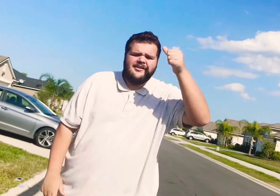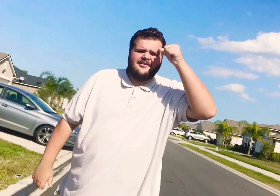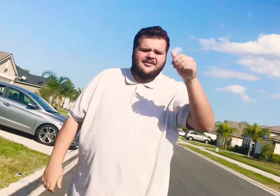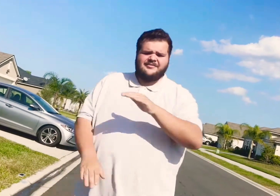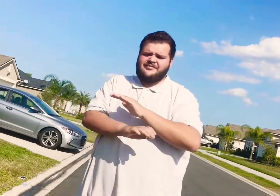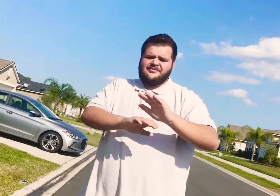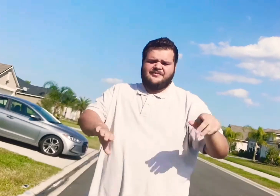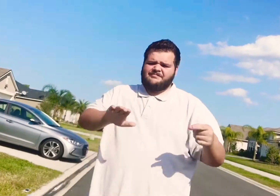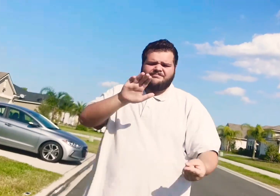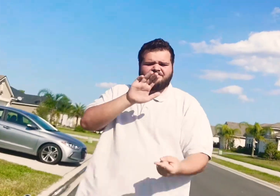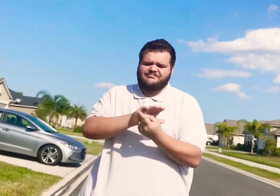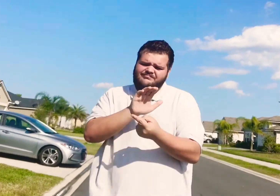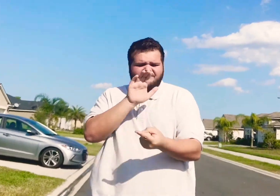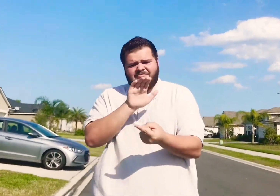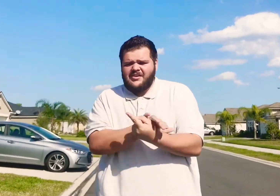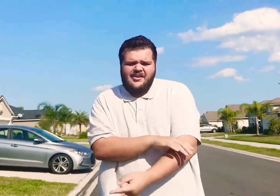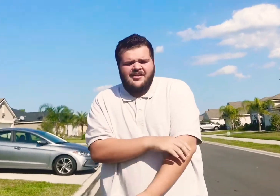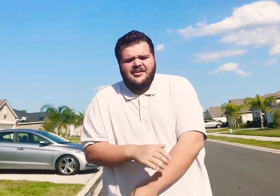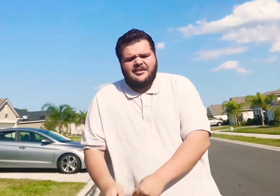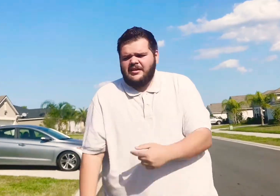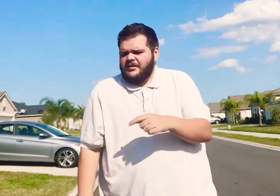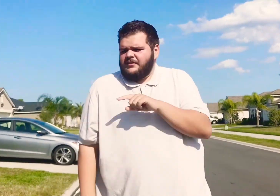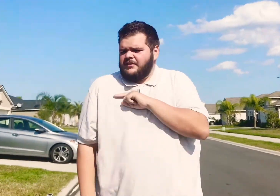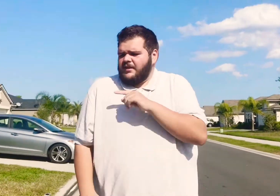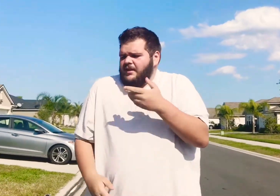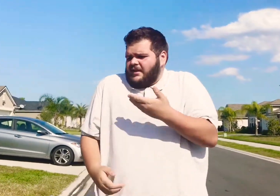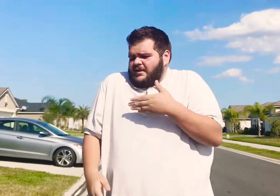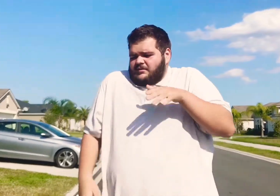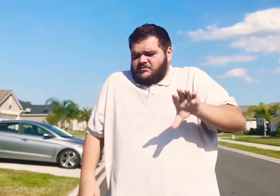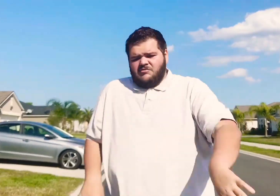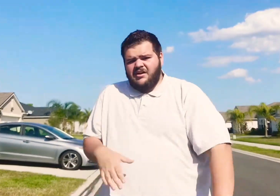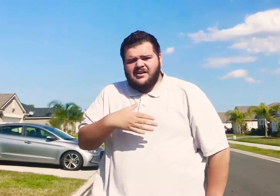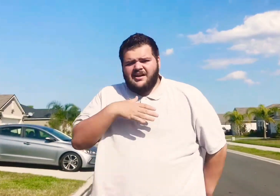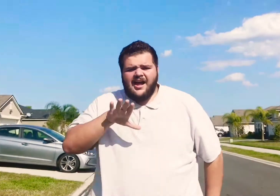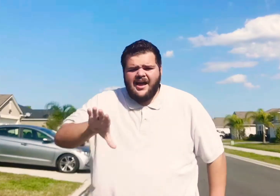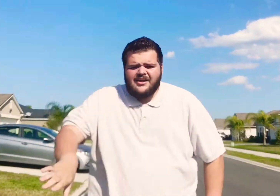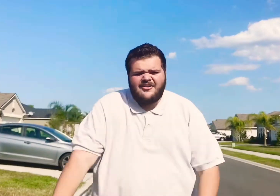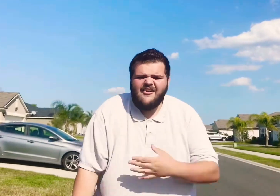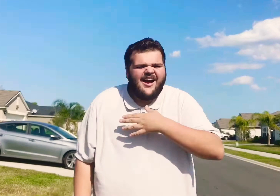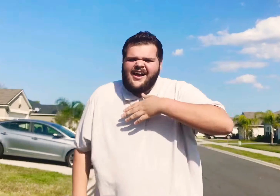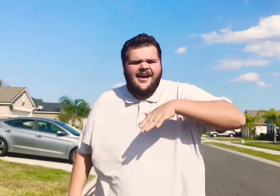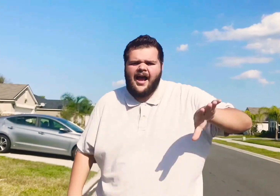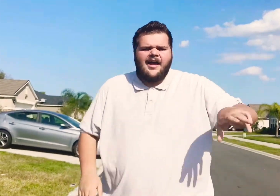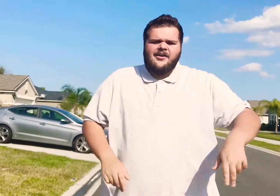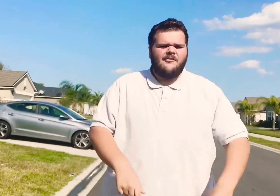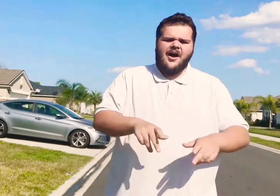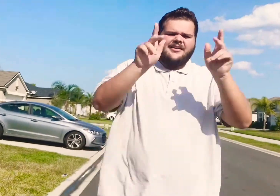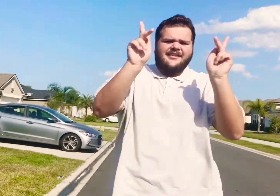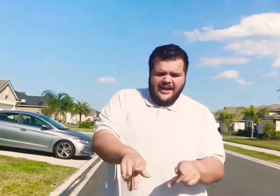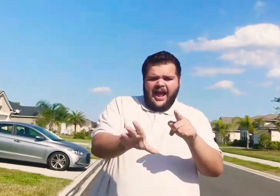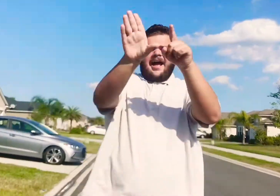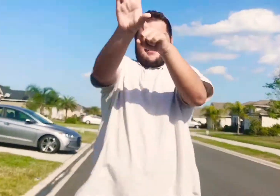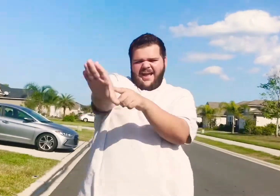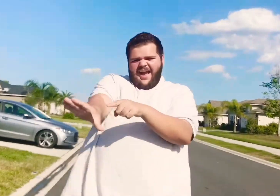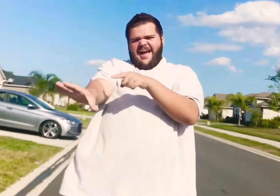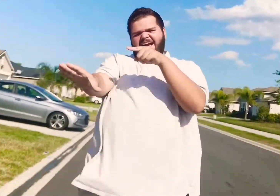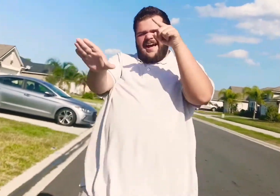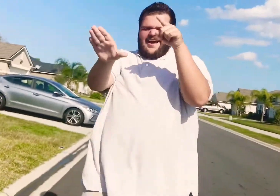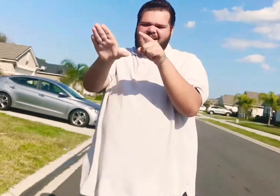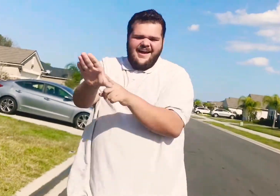you know me well, then you know that I ain't going. Cause I don't wanna, I don't wanna, I don't wanna